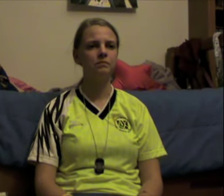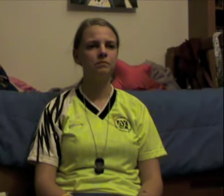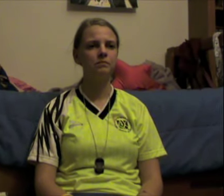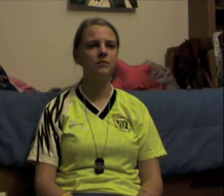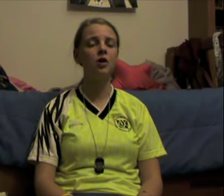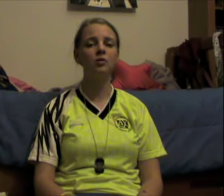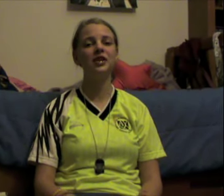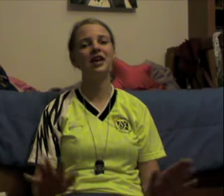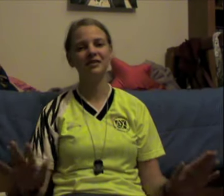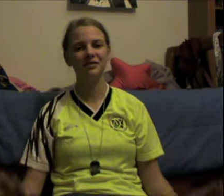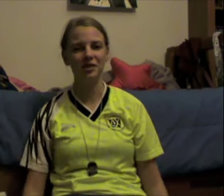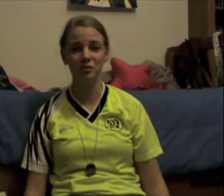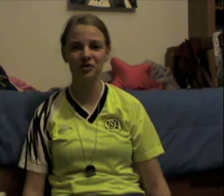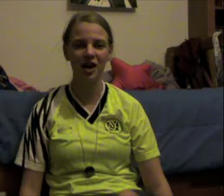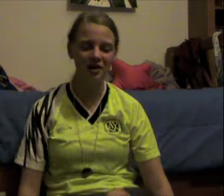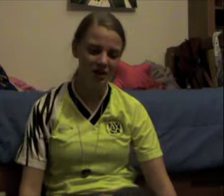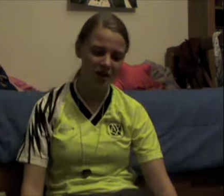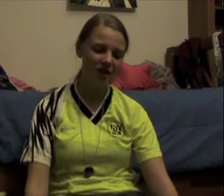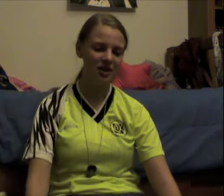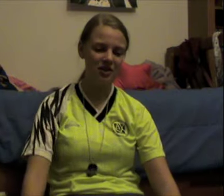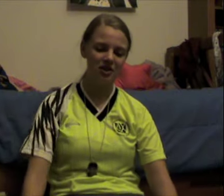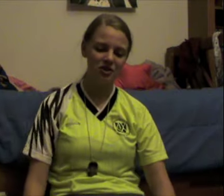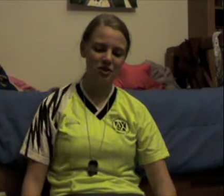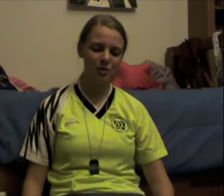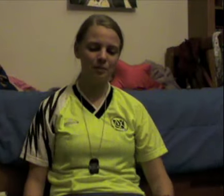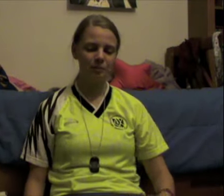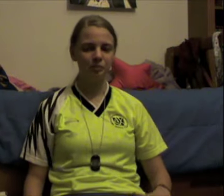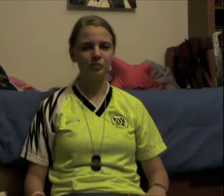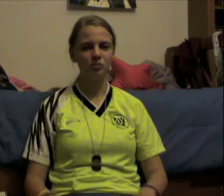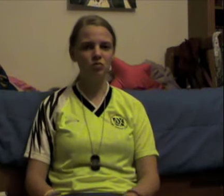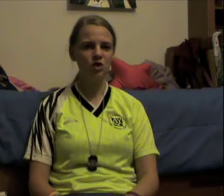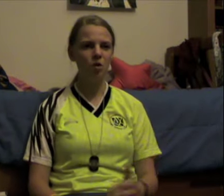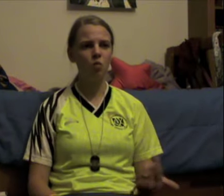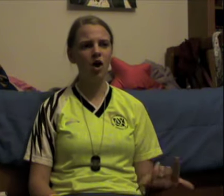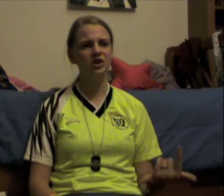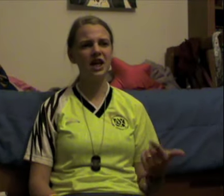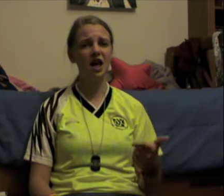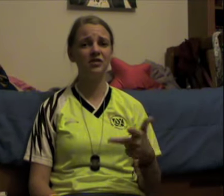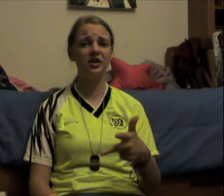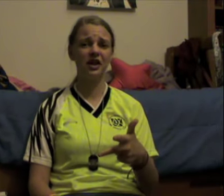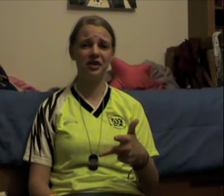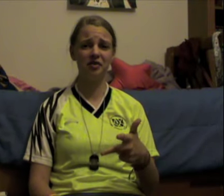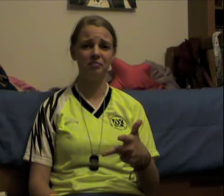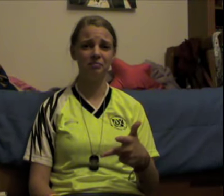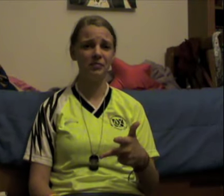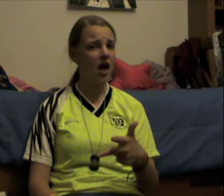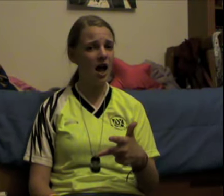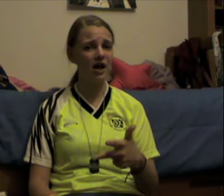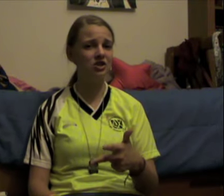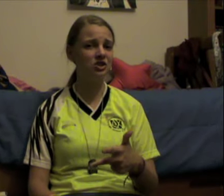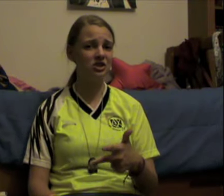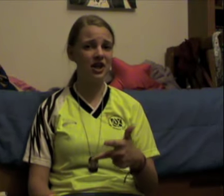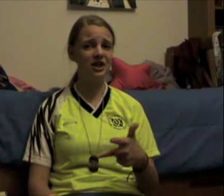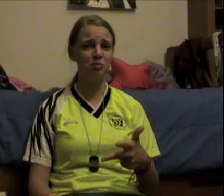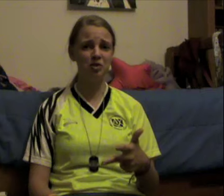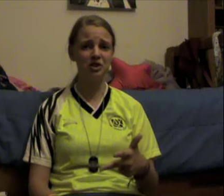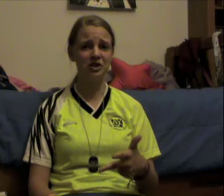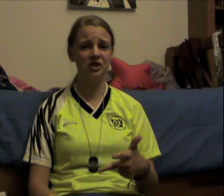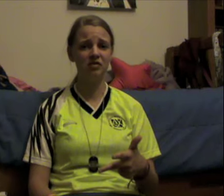oh, yeah, almost forgot. Okay, so, once, have, and like, I just decided to put this into the